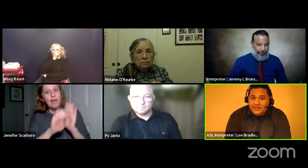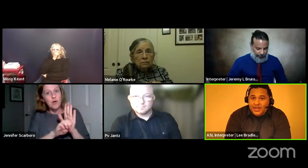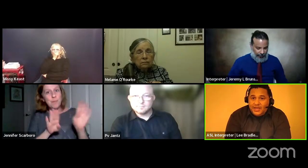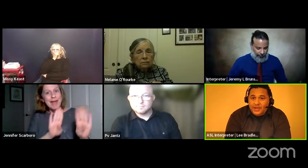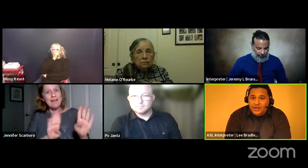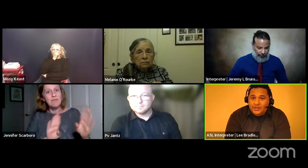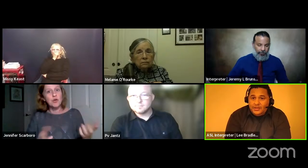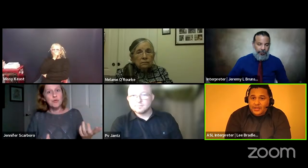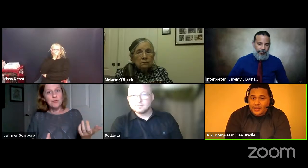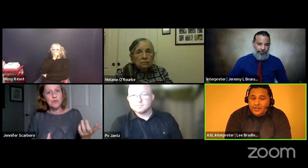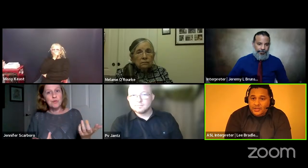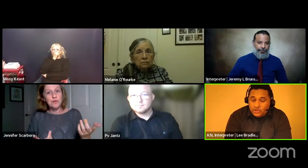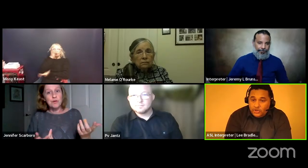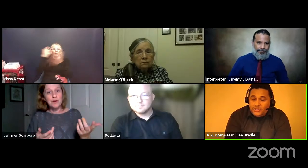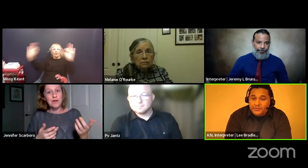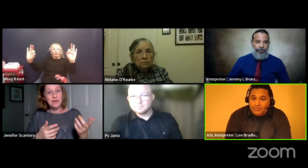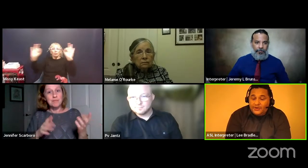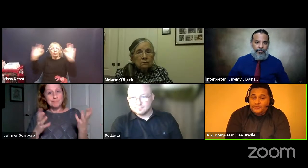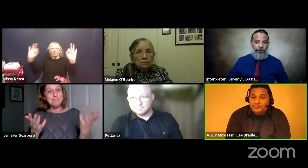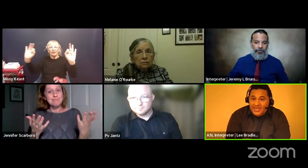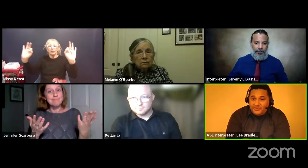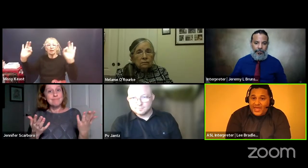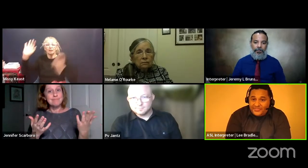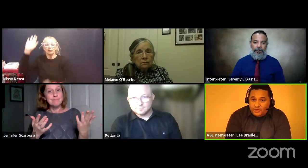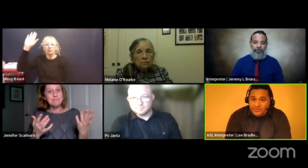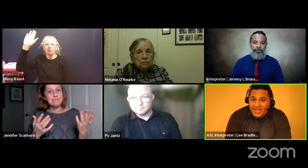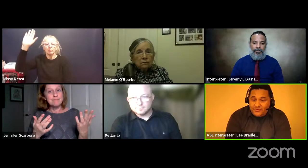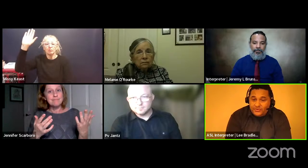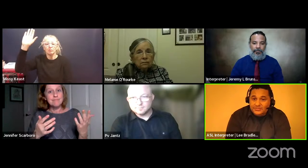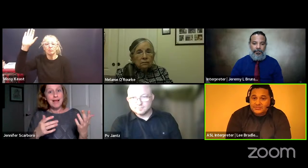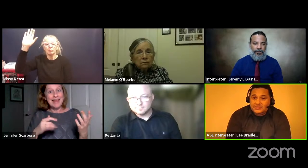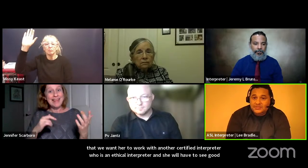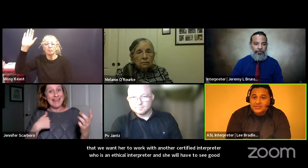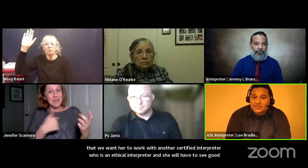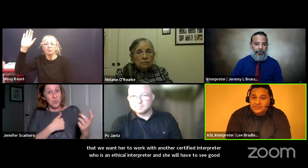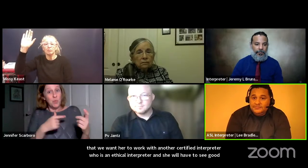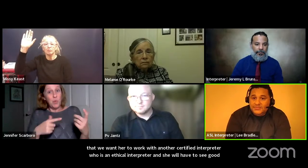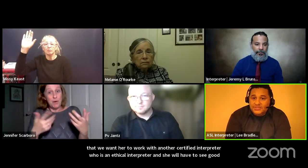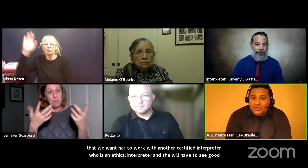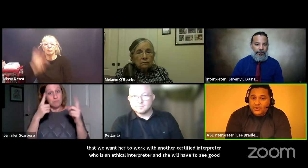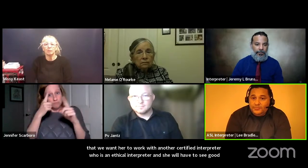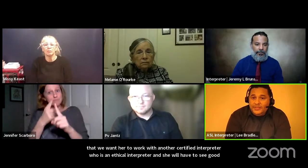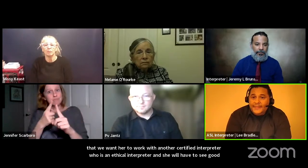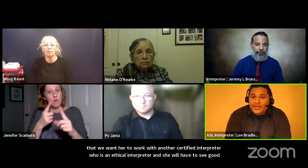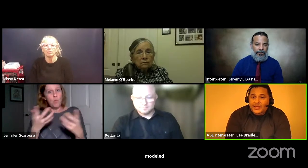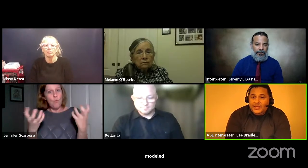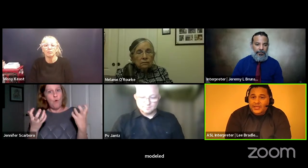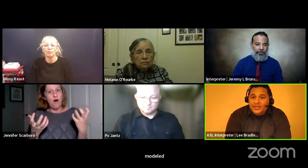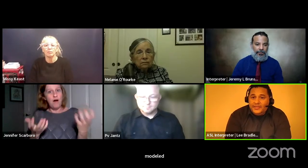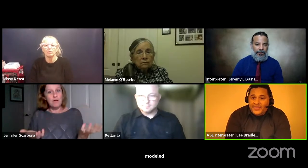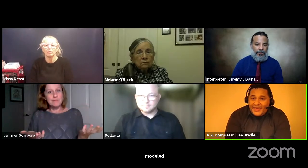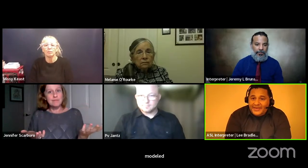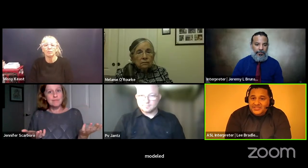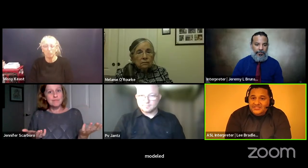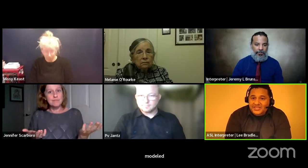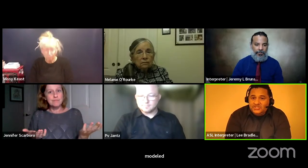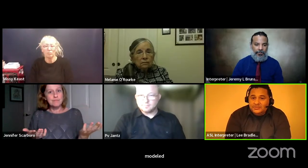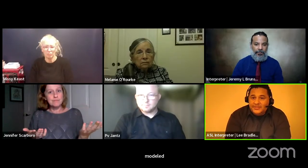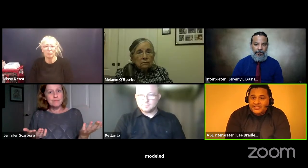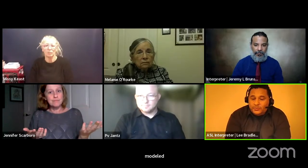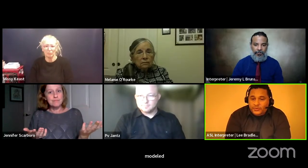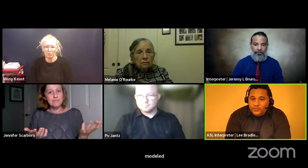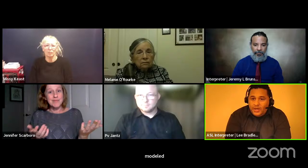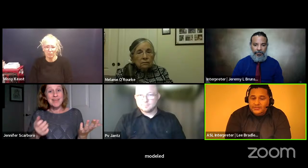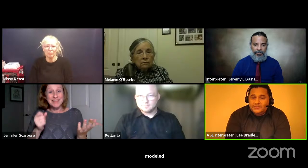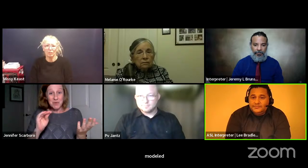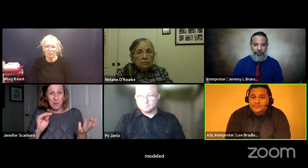see good modeled behavior, ethical behavior is. So that is the intention.